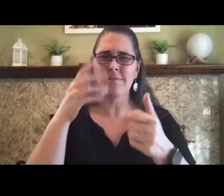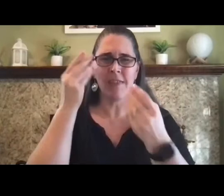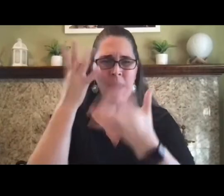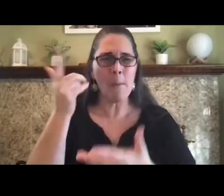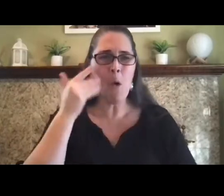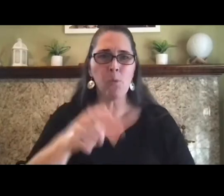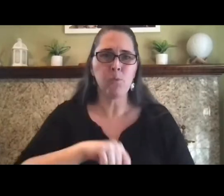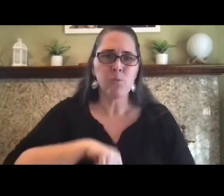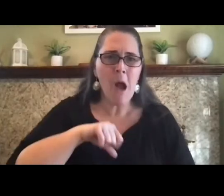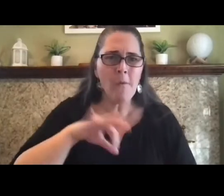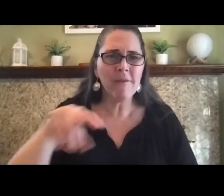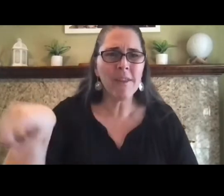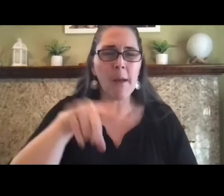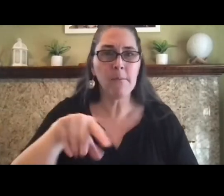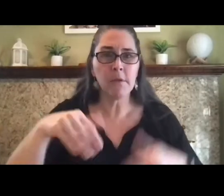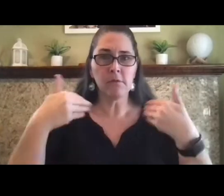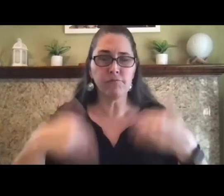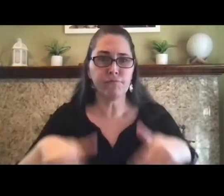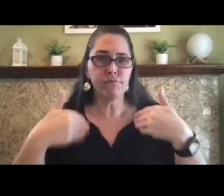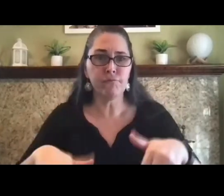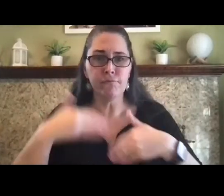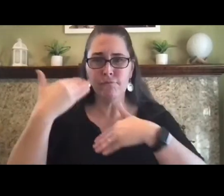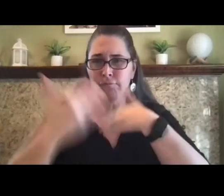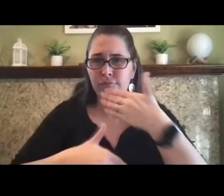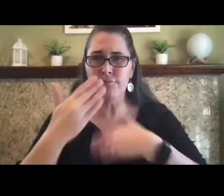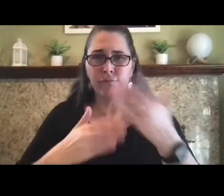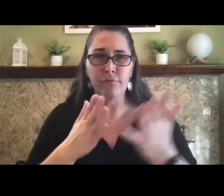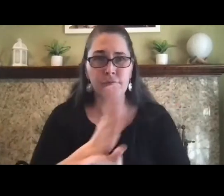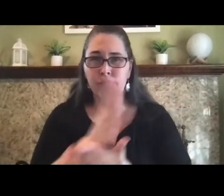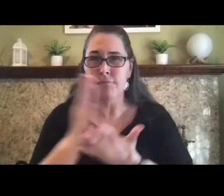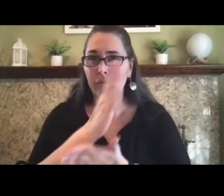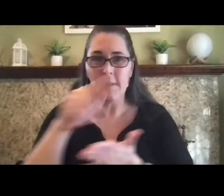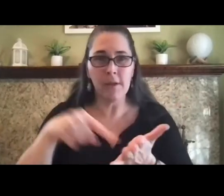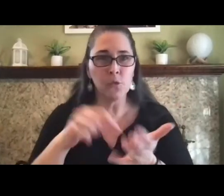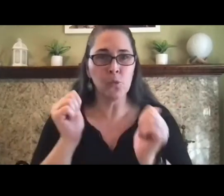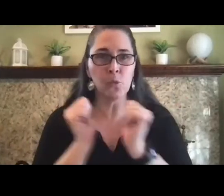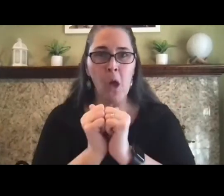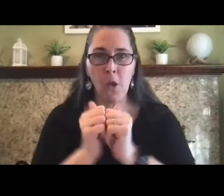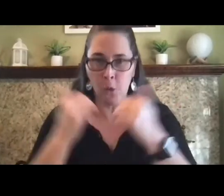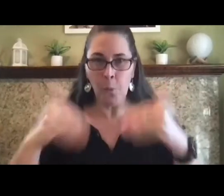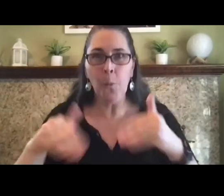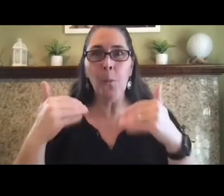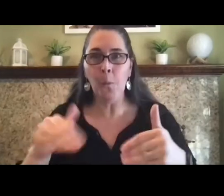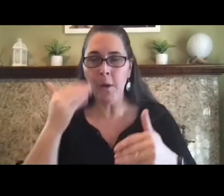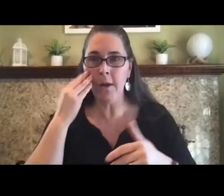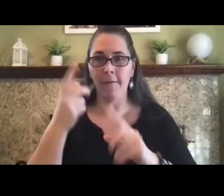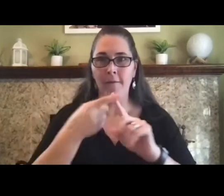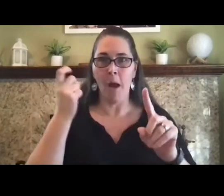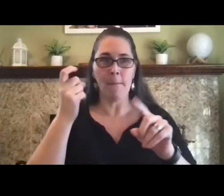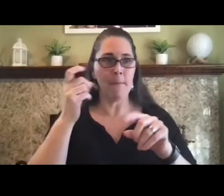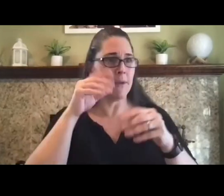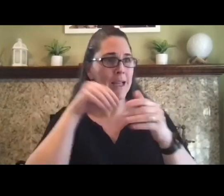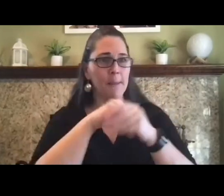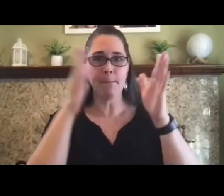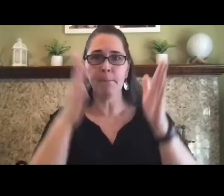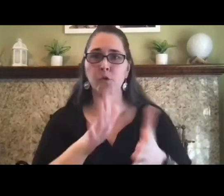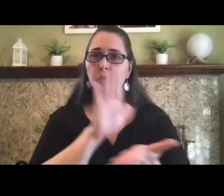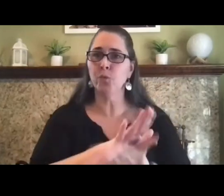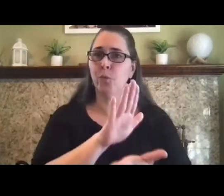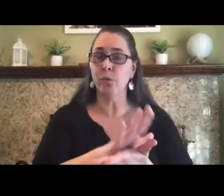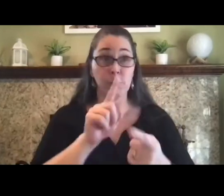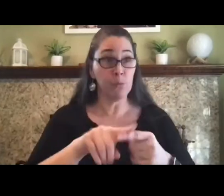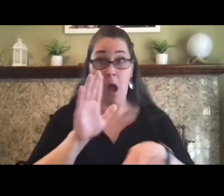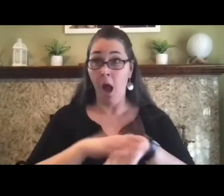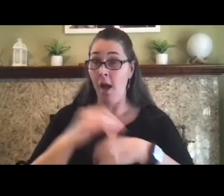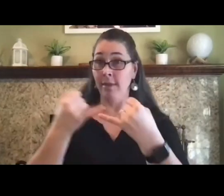the pros and cons and let them know that you're proud of them and that you're in this together. Acknowledge that this is a challenging time and that